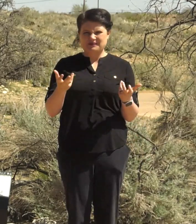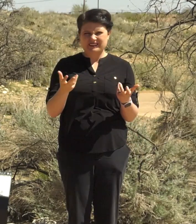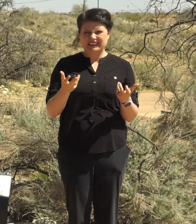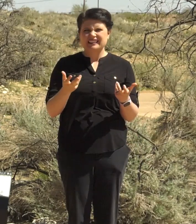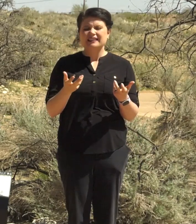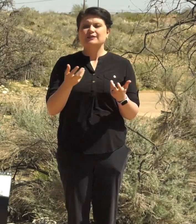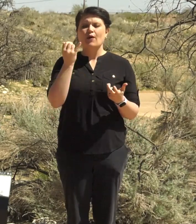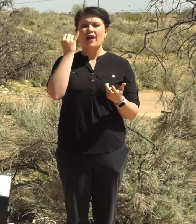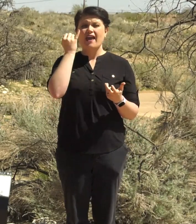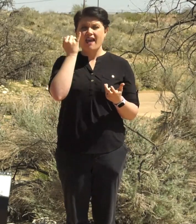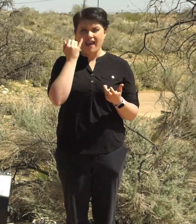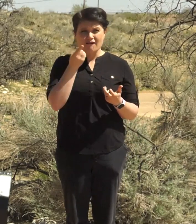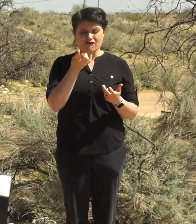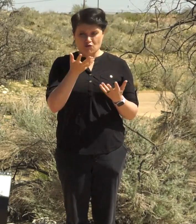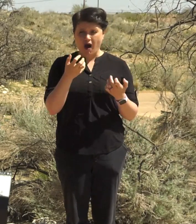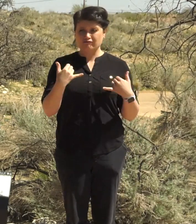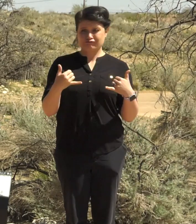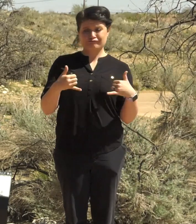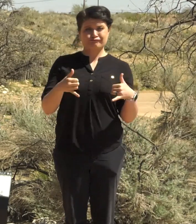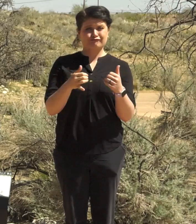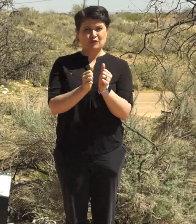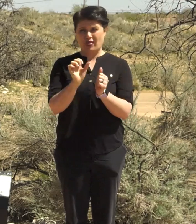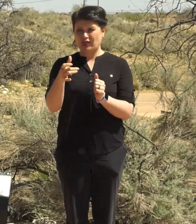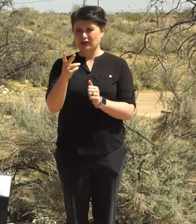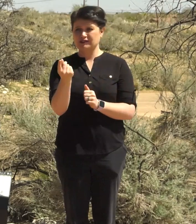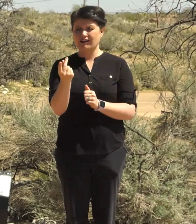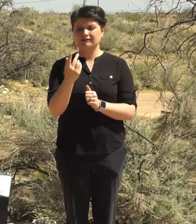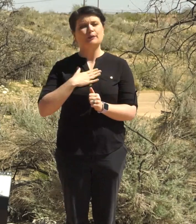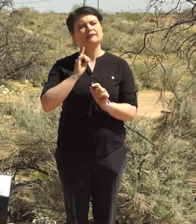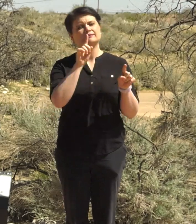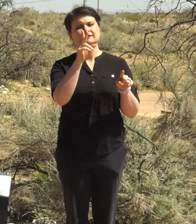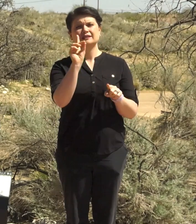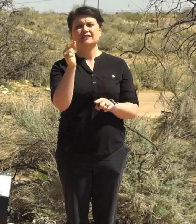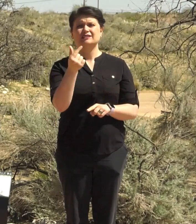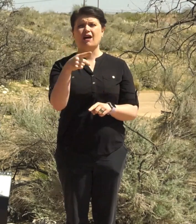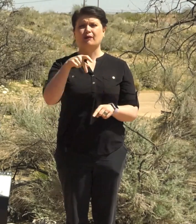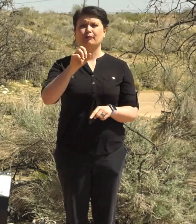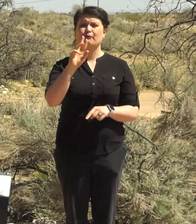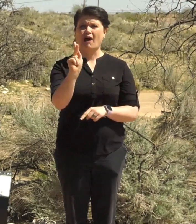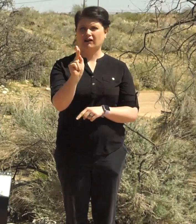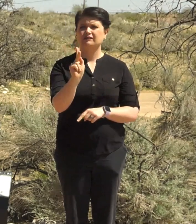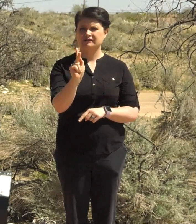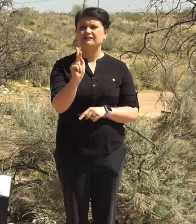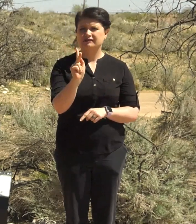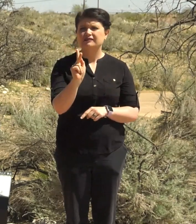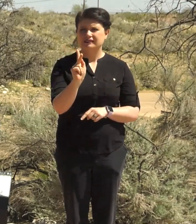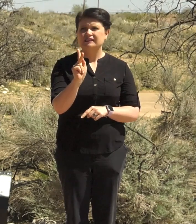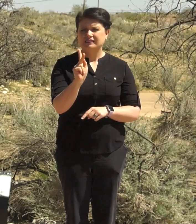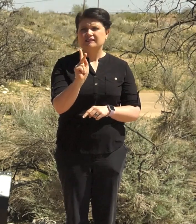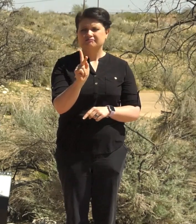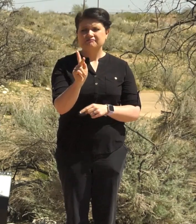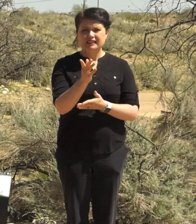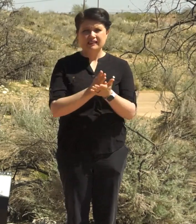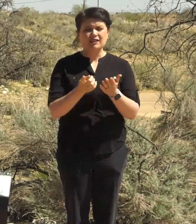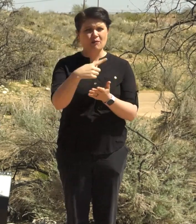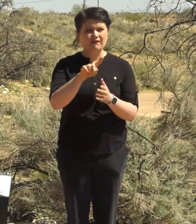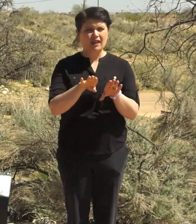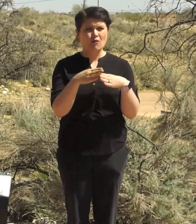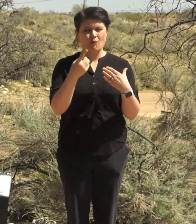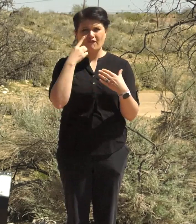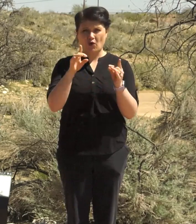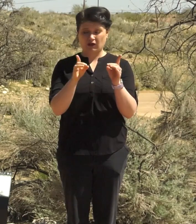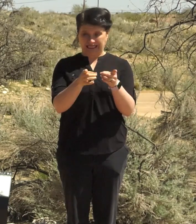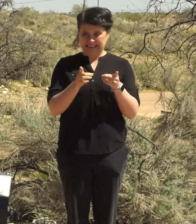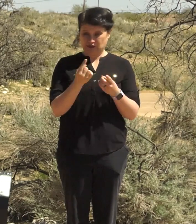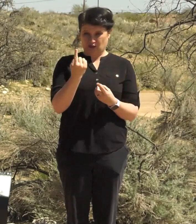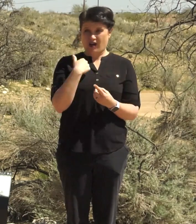your pups interact, do go to the dog parks as they are open. Some of the dog parks for District 1 that